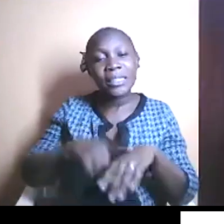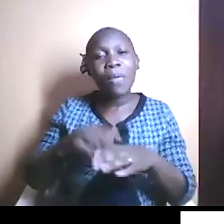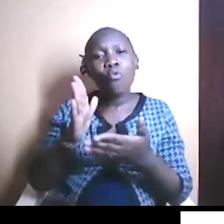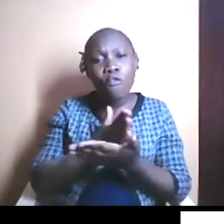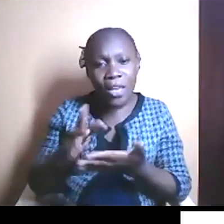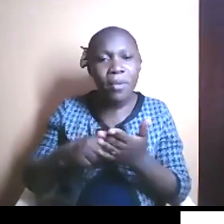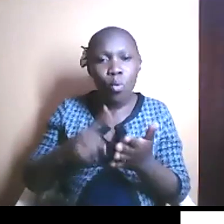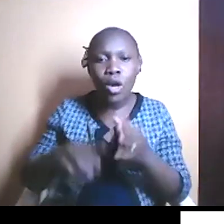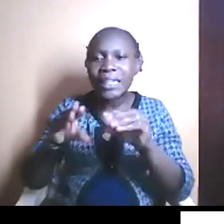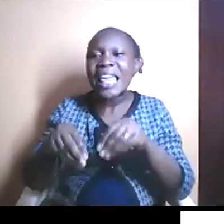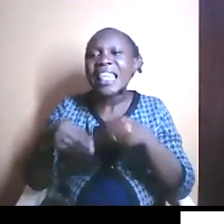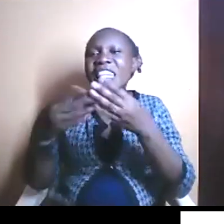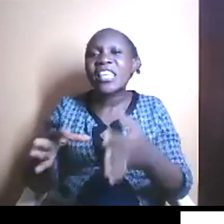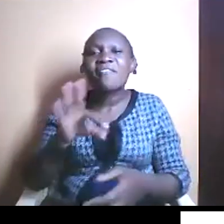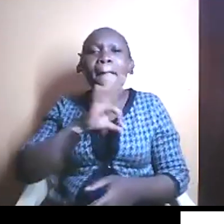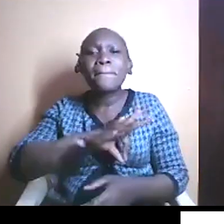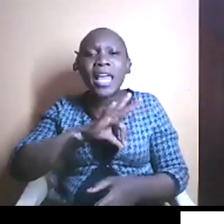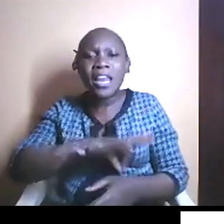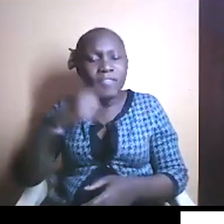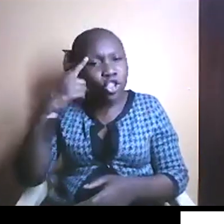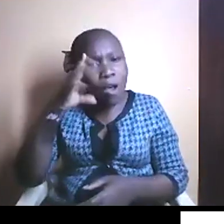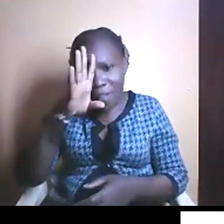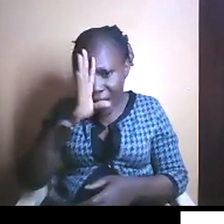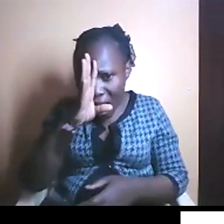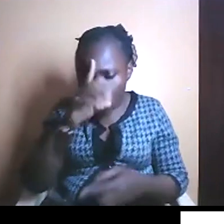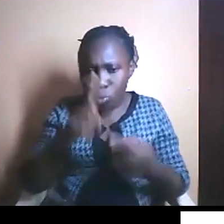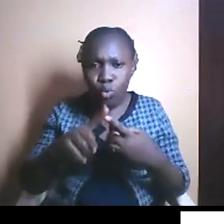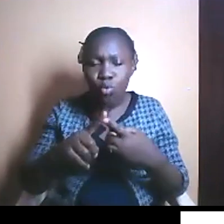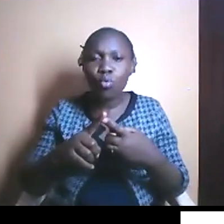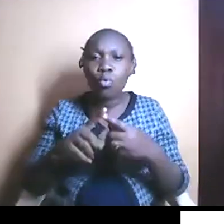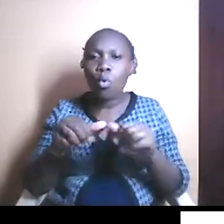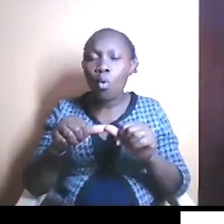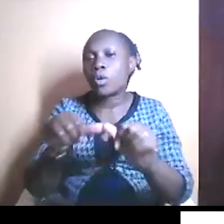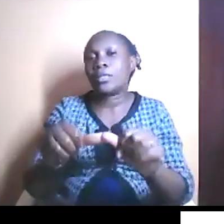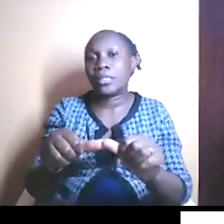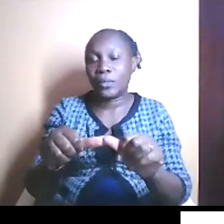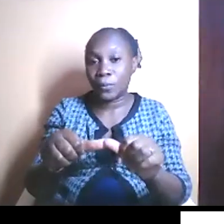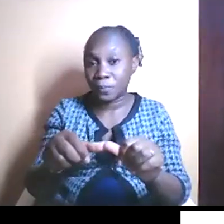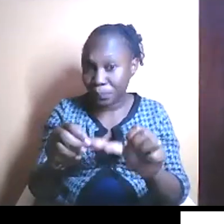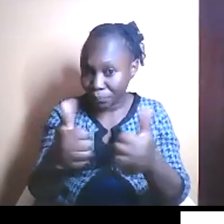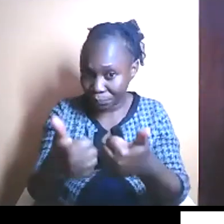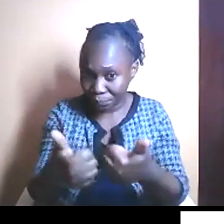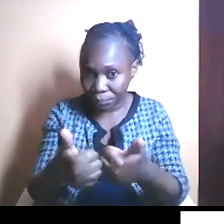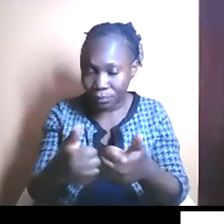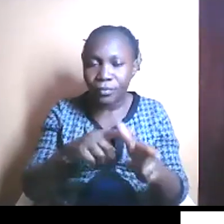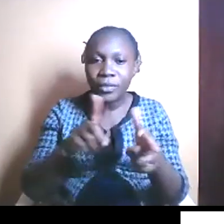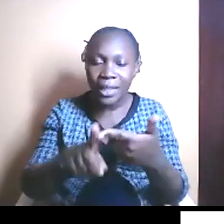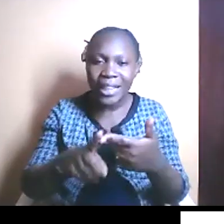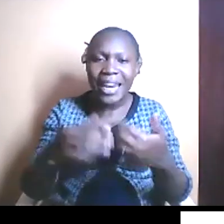you know, foregoing, revenging to them. And then, of course, separate your work and